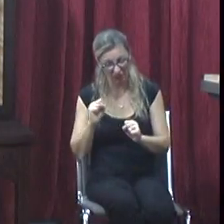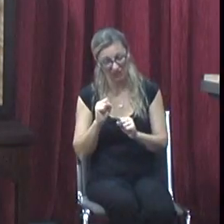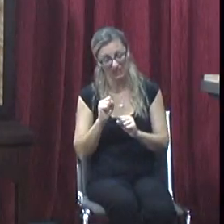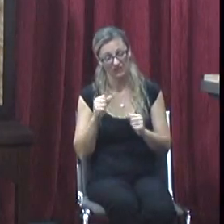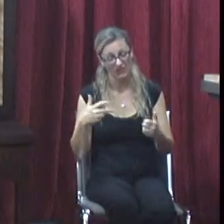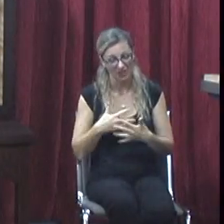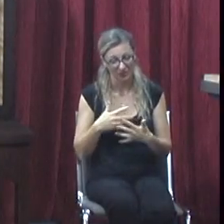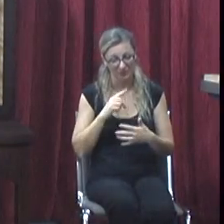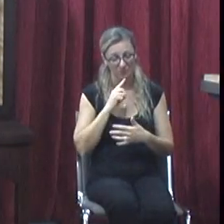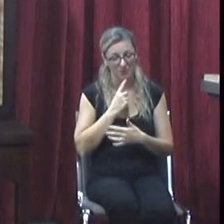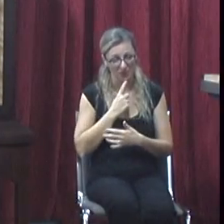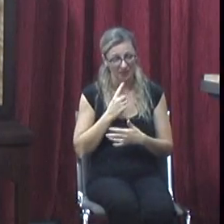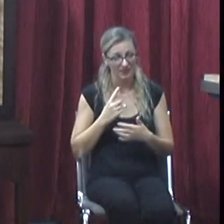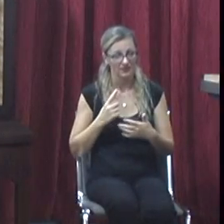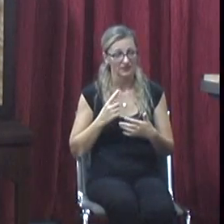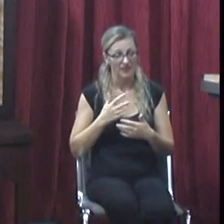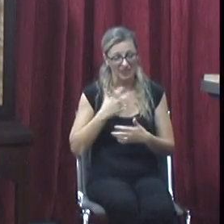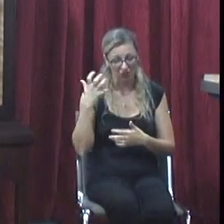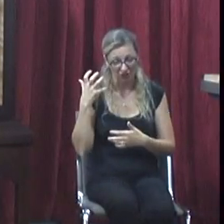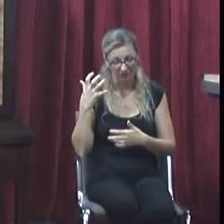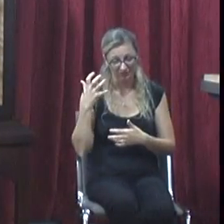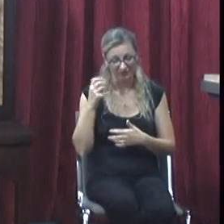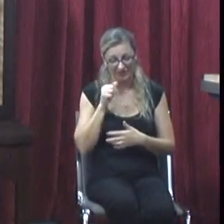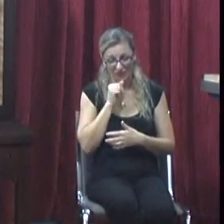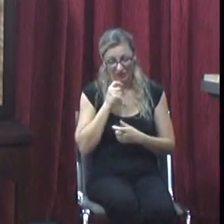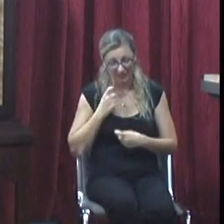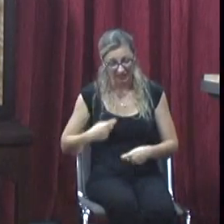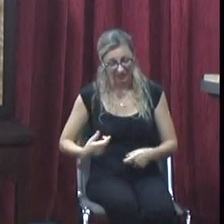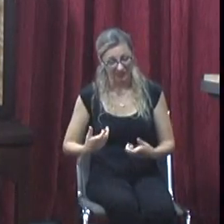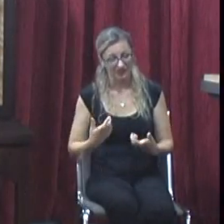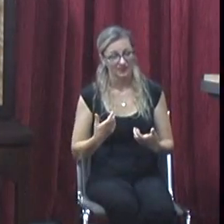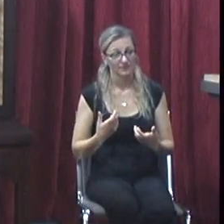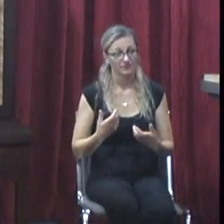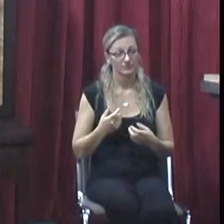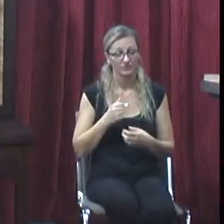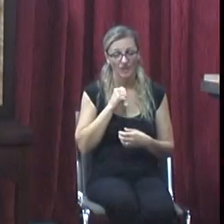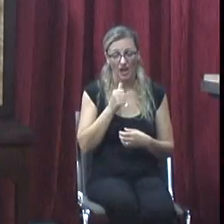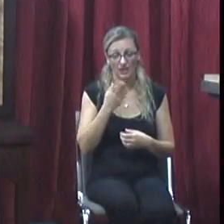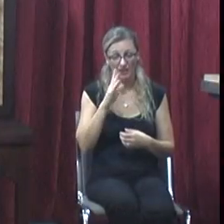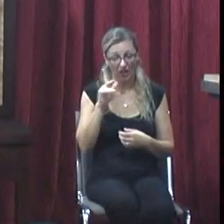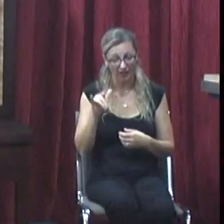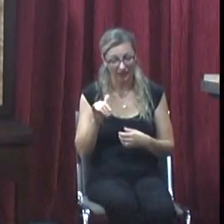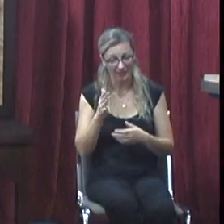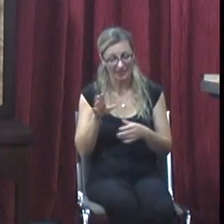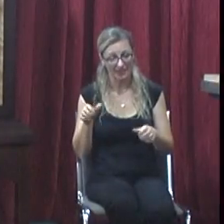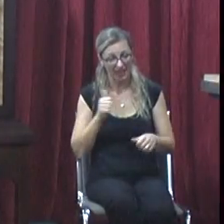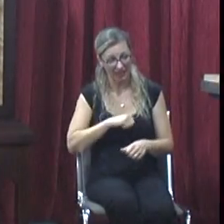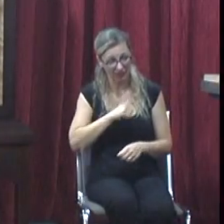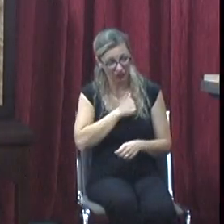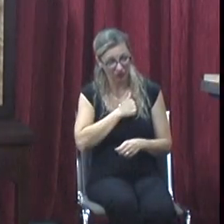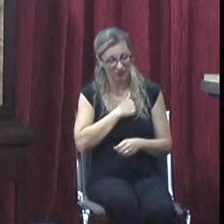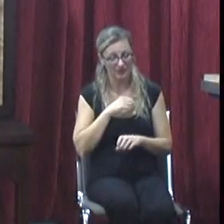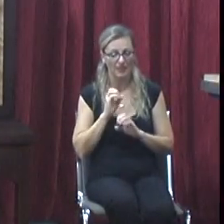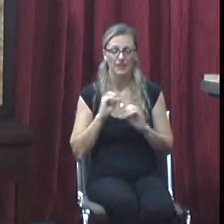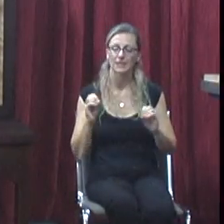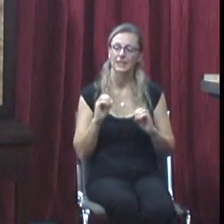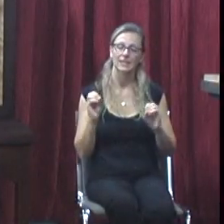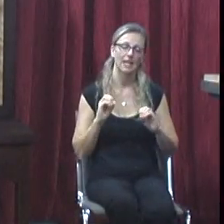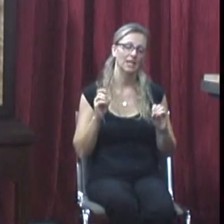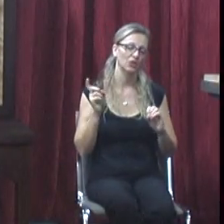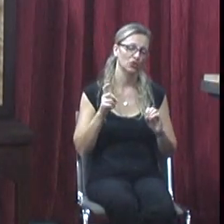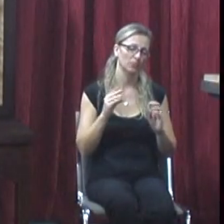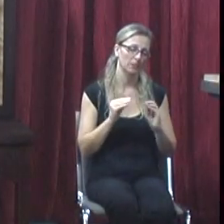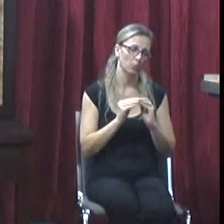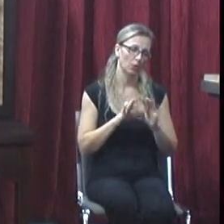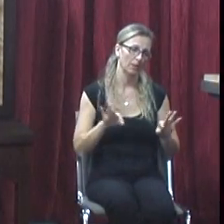no fears, no bitterness, no anger, no secret sins, no ungodly attitudes. None of those things is to be more important